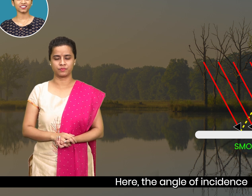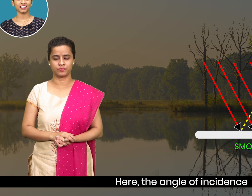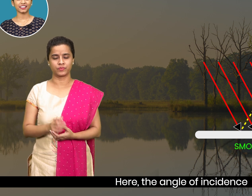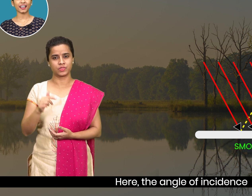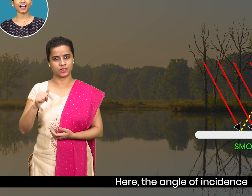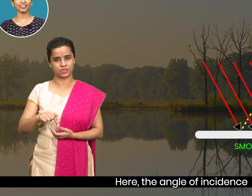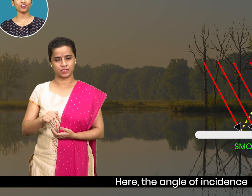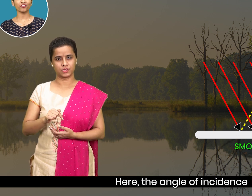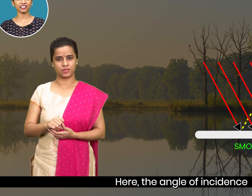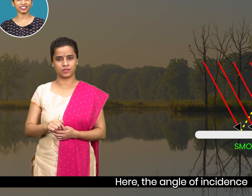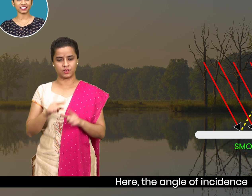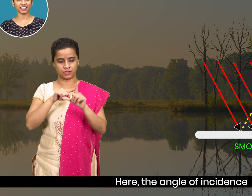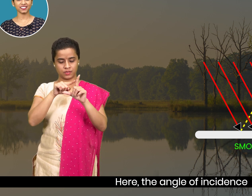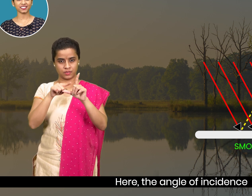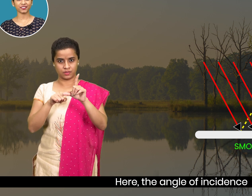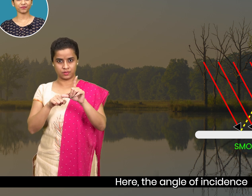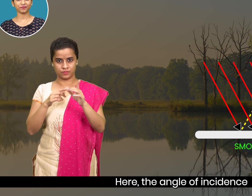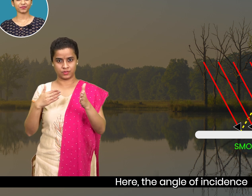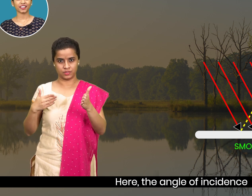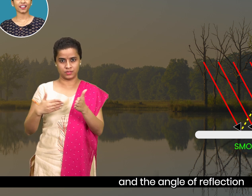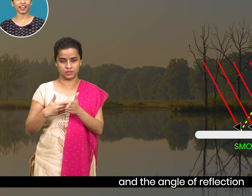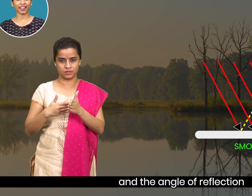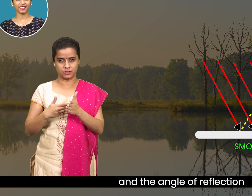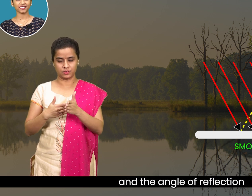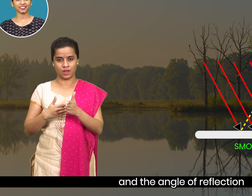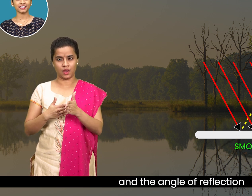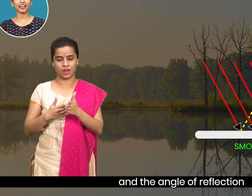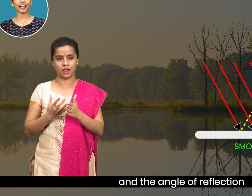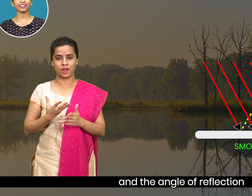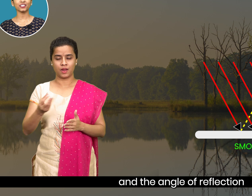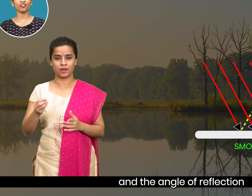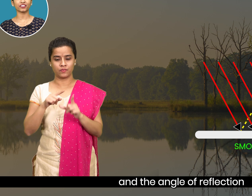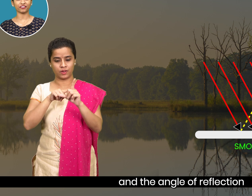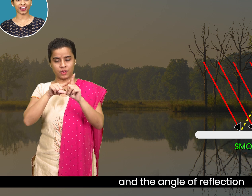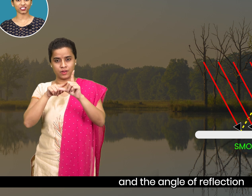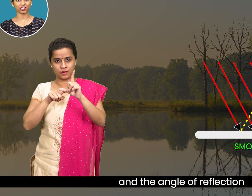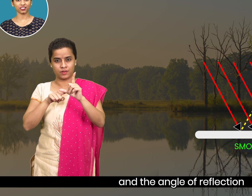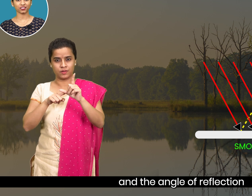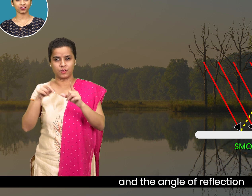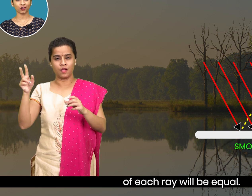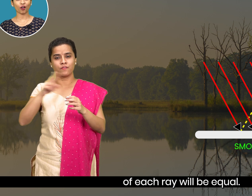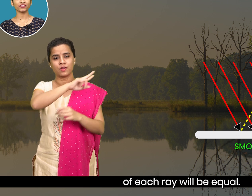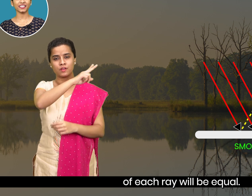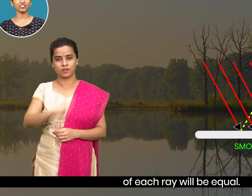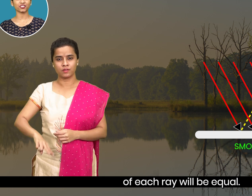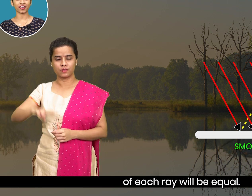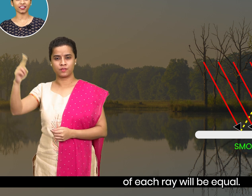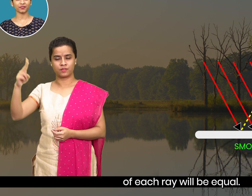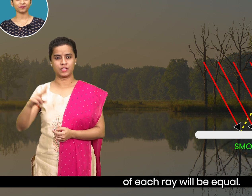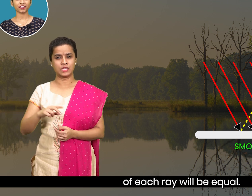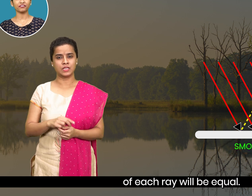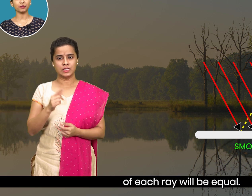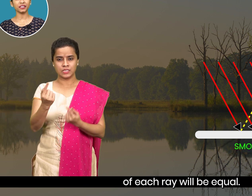Here, the angle of incidence and the angle of reflection of each